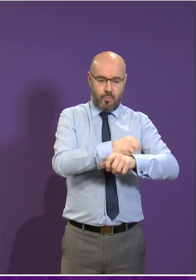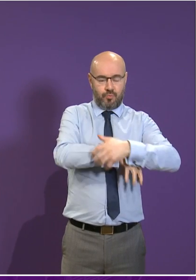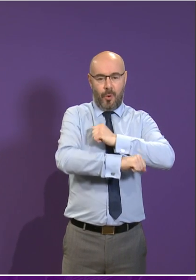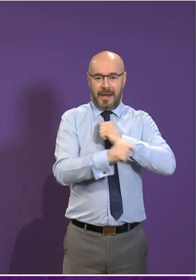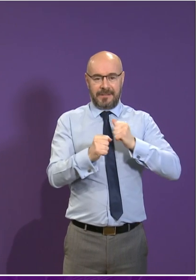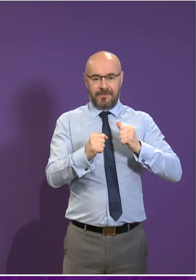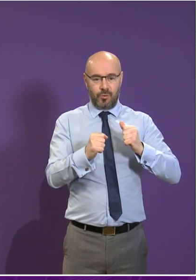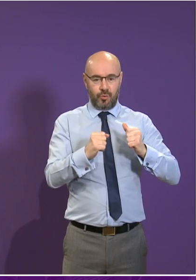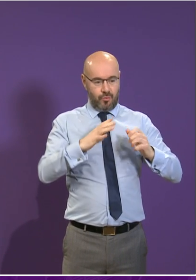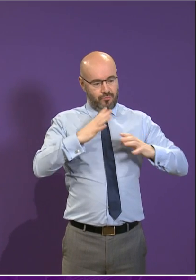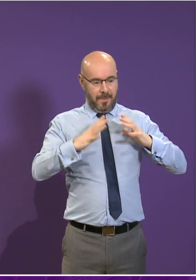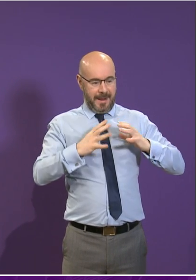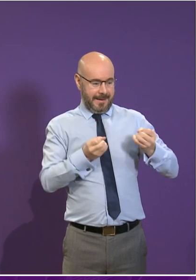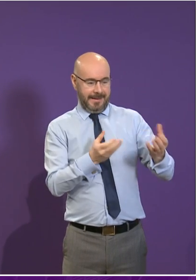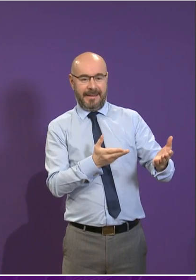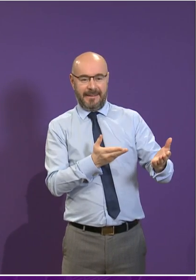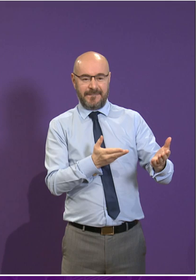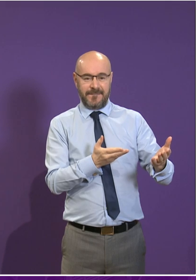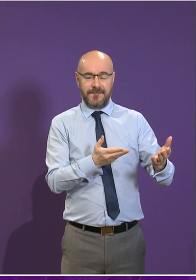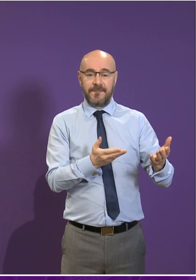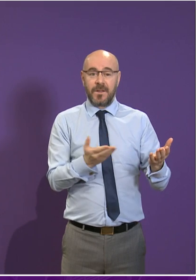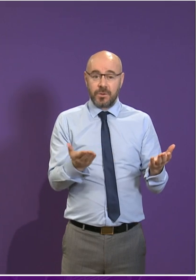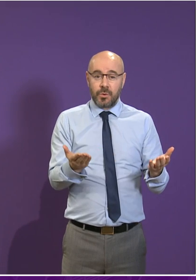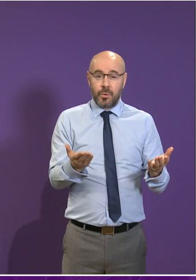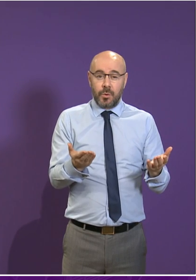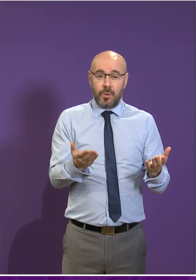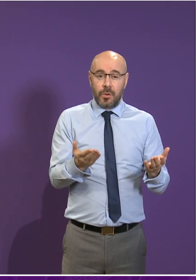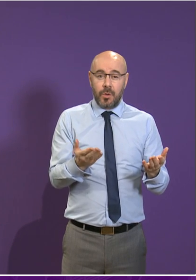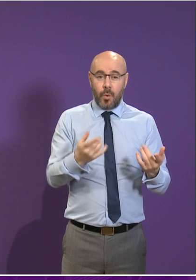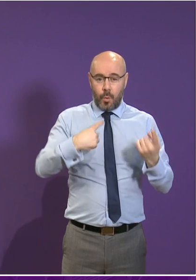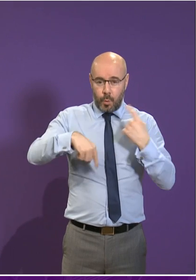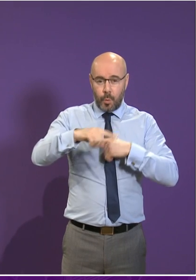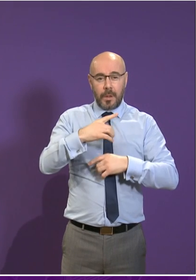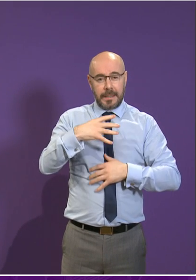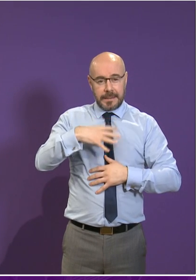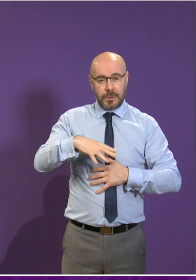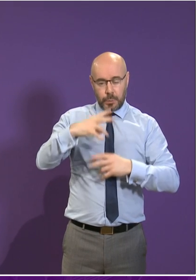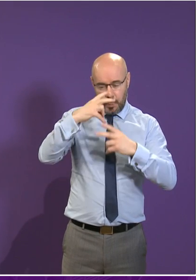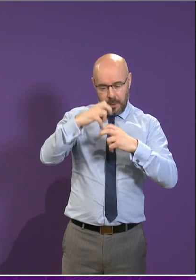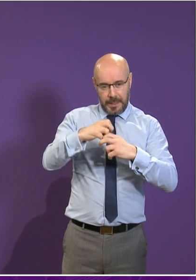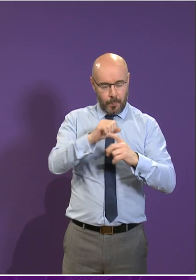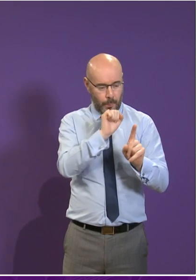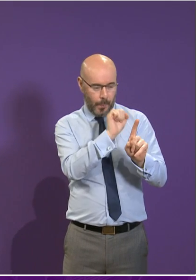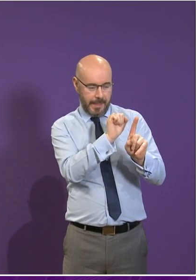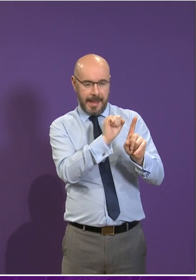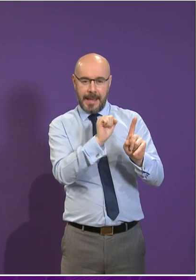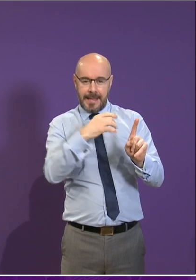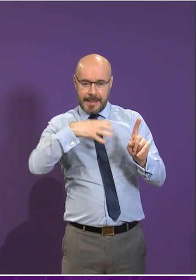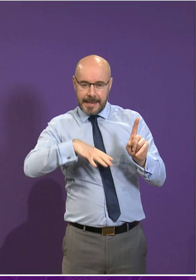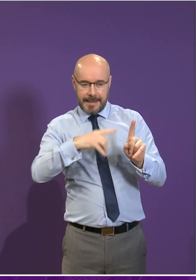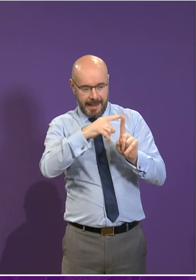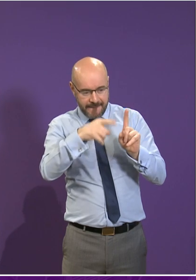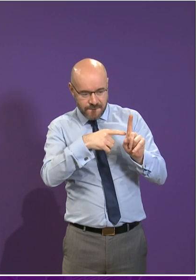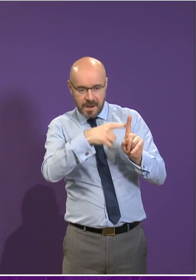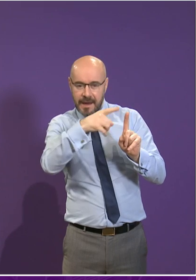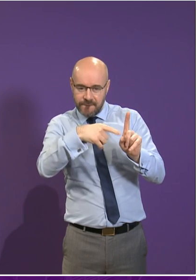sound like a contradiction, but if you know what I mean, so that you are looking at what the need is each year and are